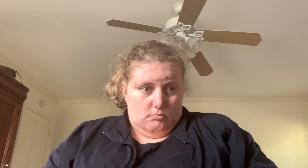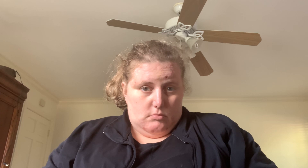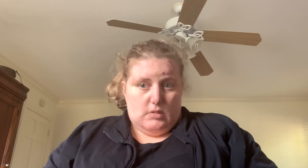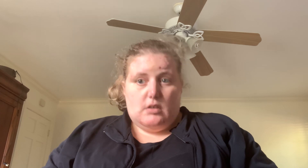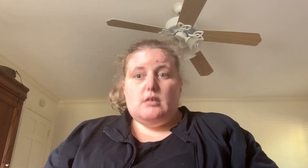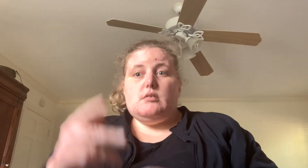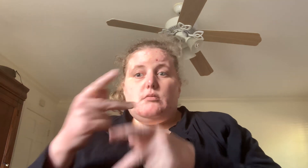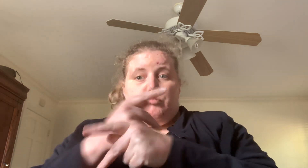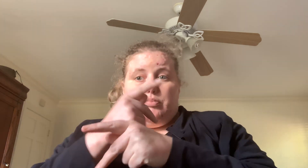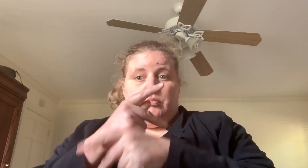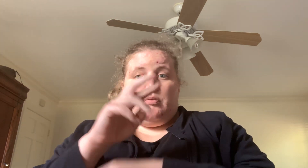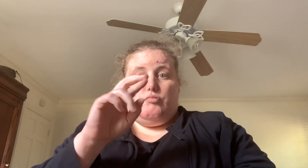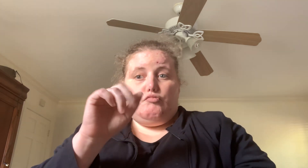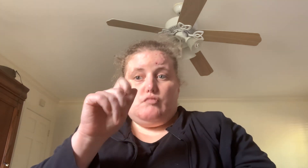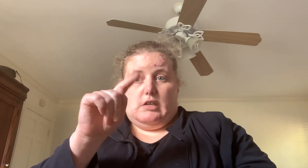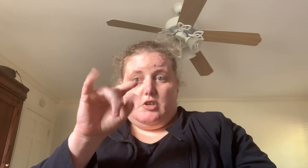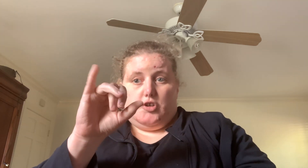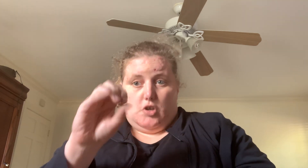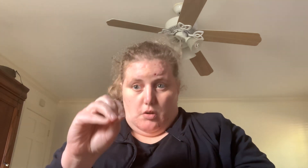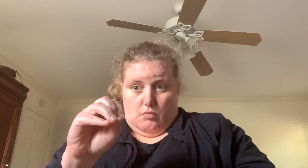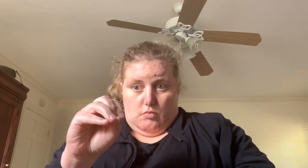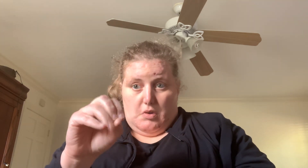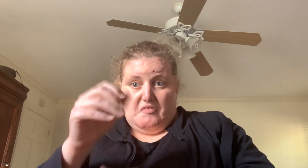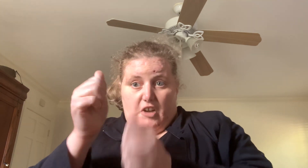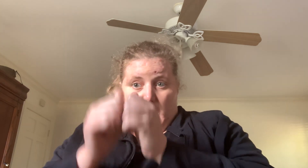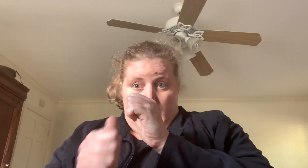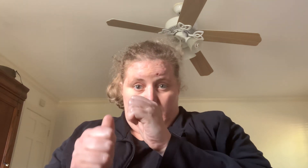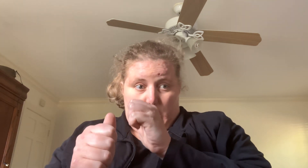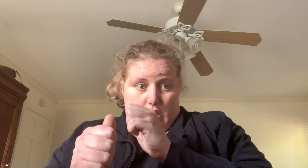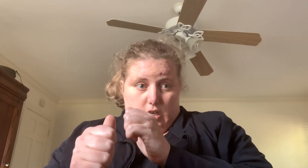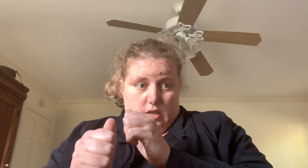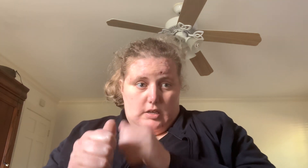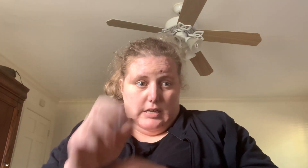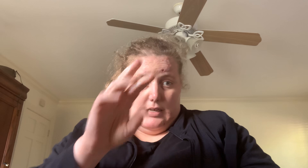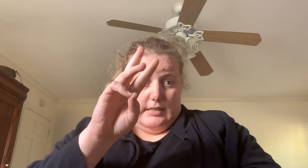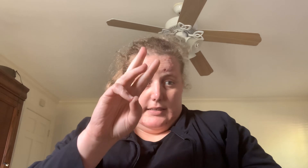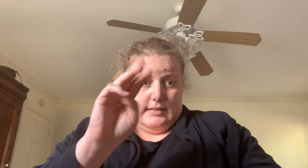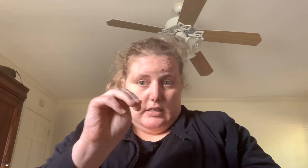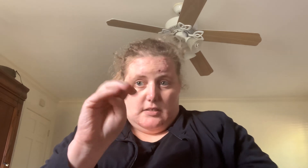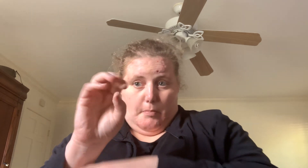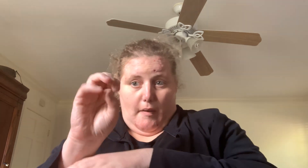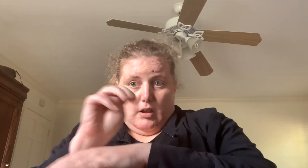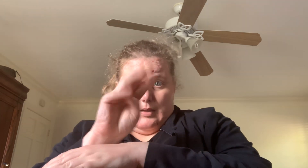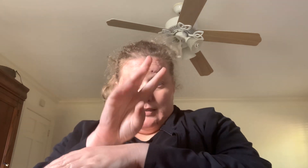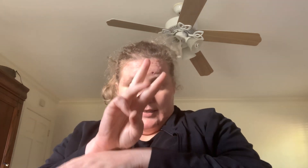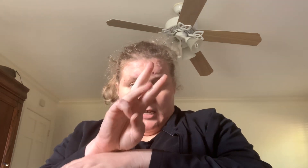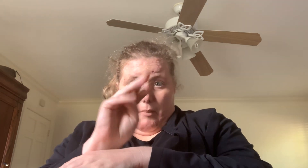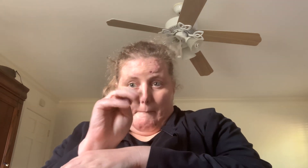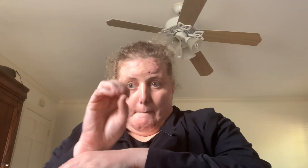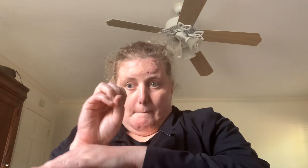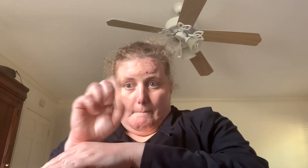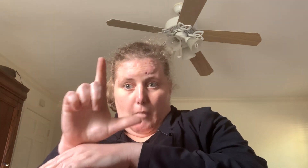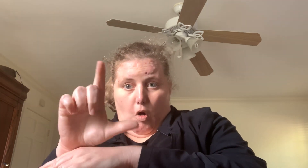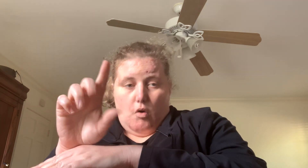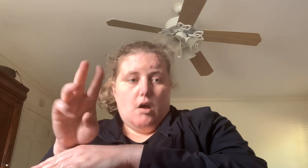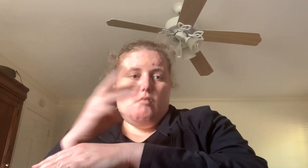If we have, so for every 6 moles of water, we